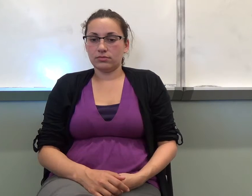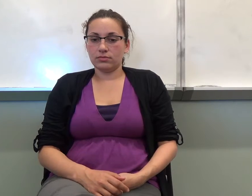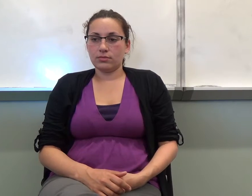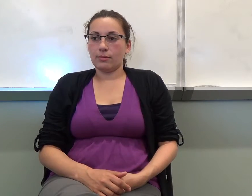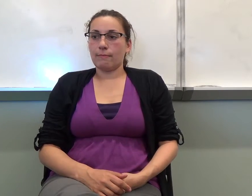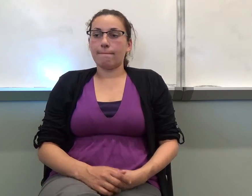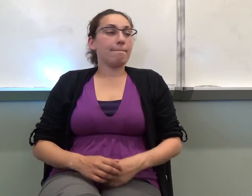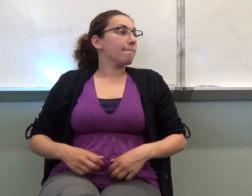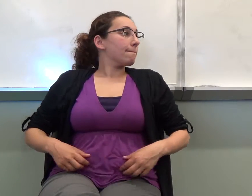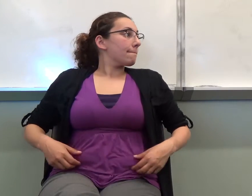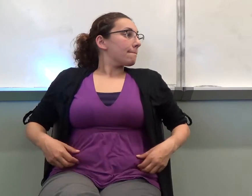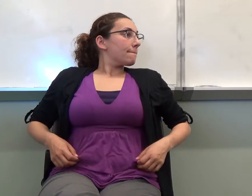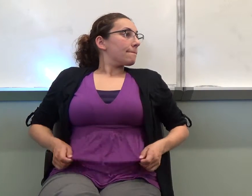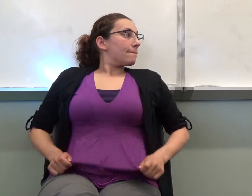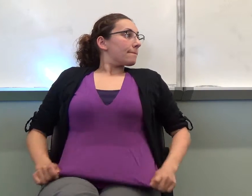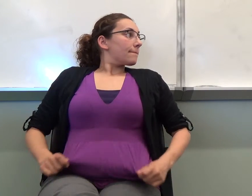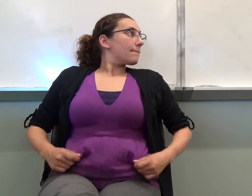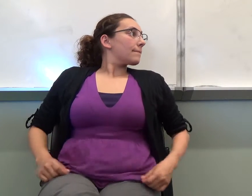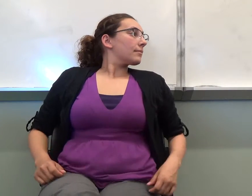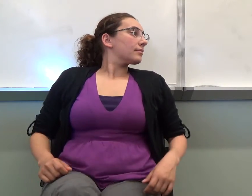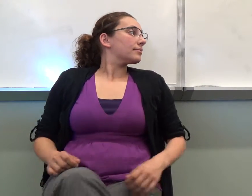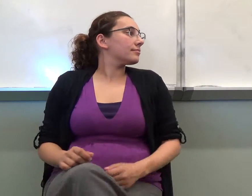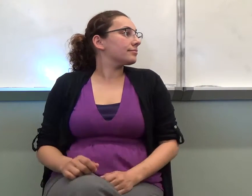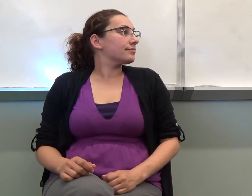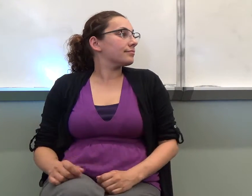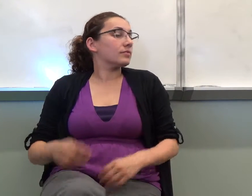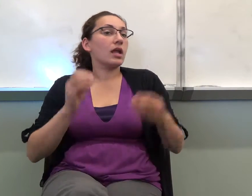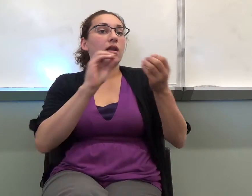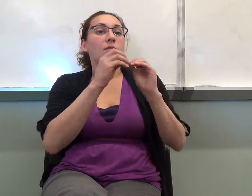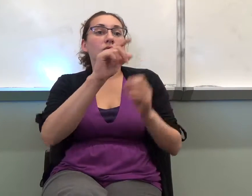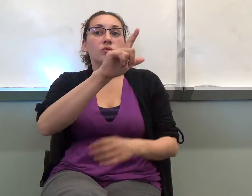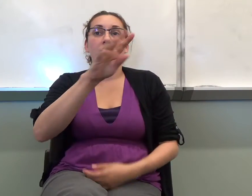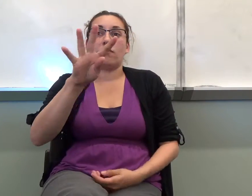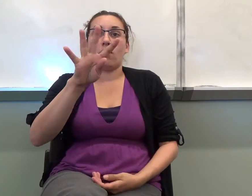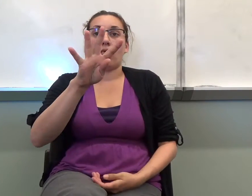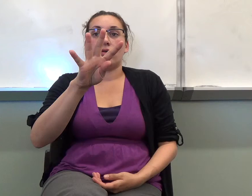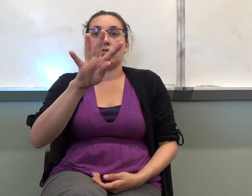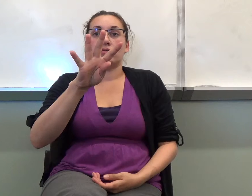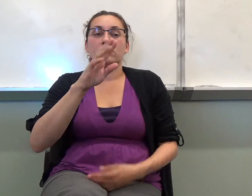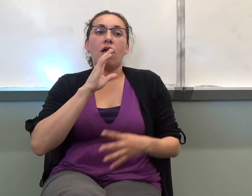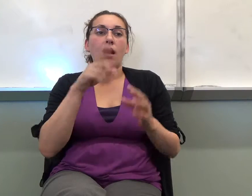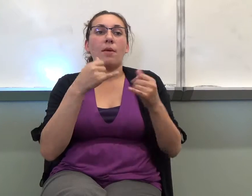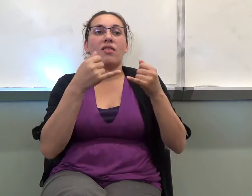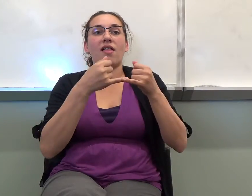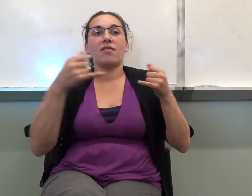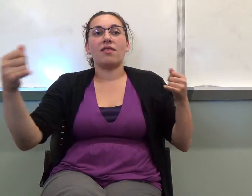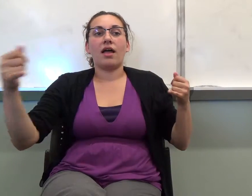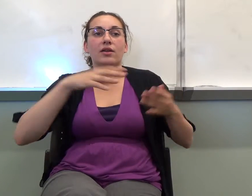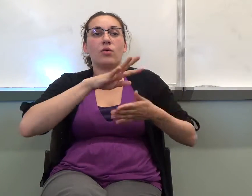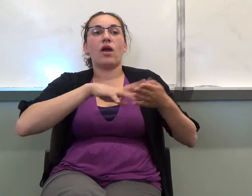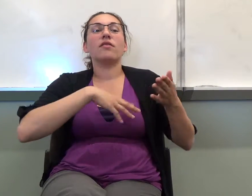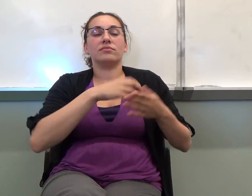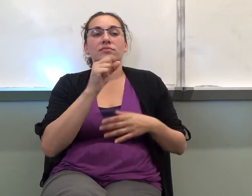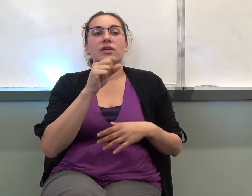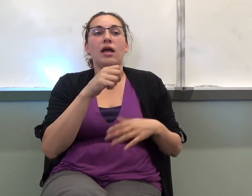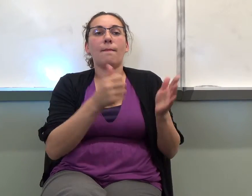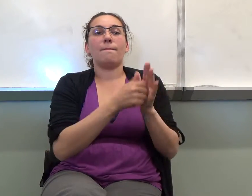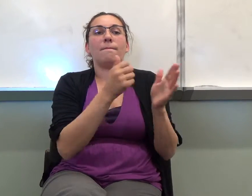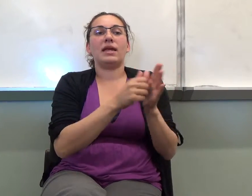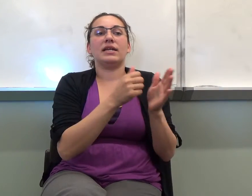Yeah, number 24, it's a series of questions about the same line graph. And it's on page 539. The line graph is given